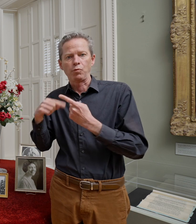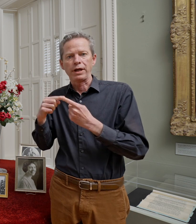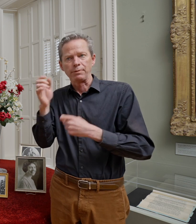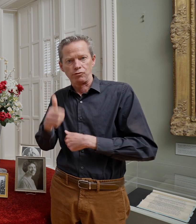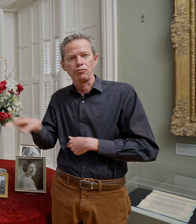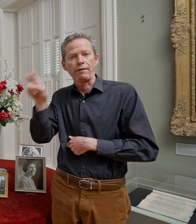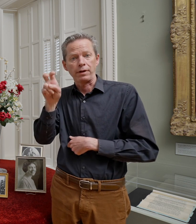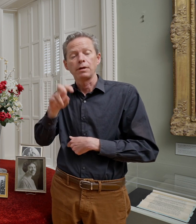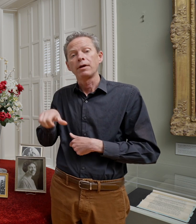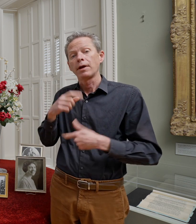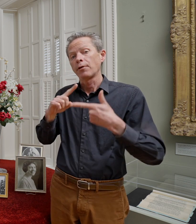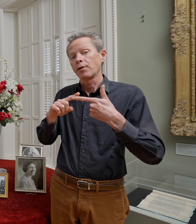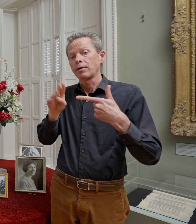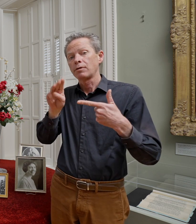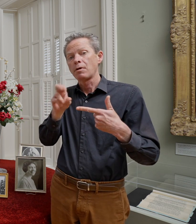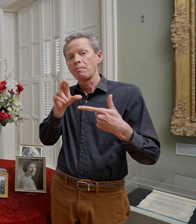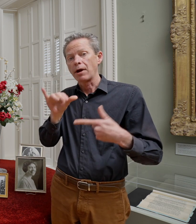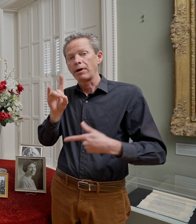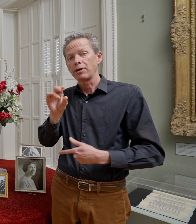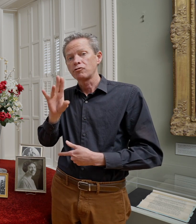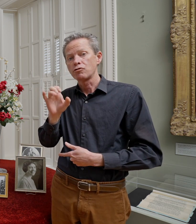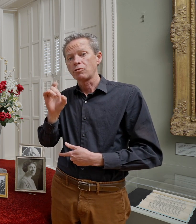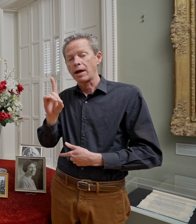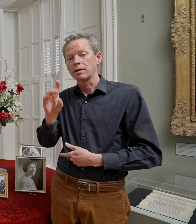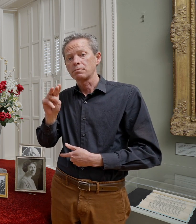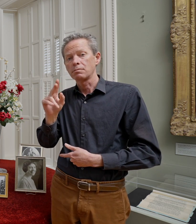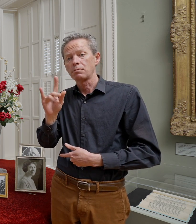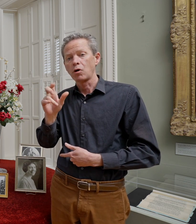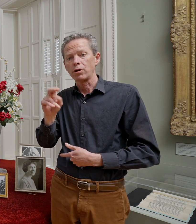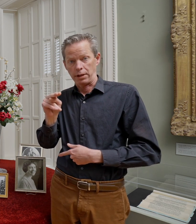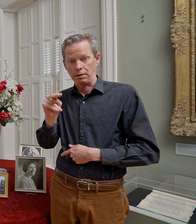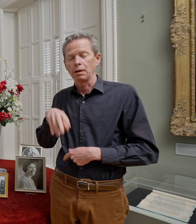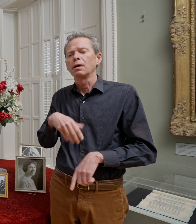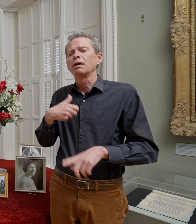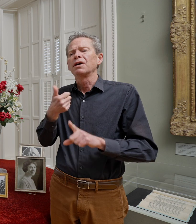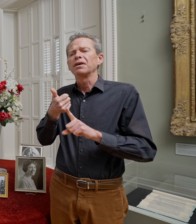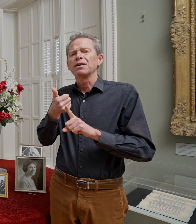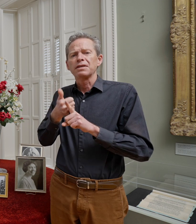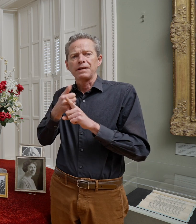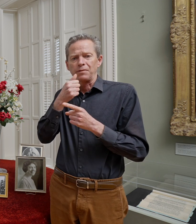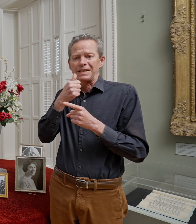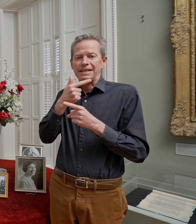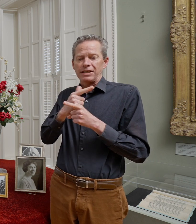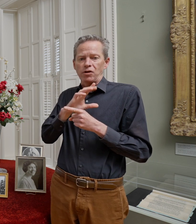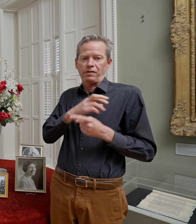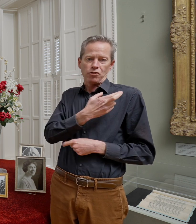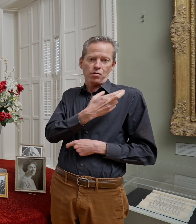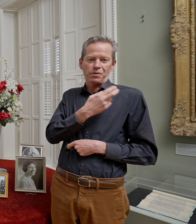a close friend, Mary Durand Mulligan, happened to be the sister of his close friend, Henry Durand,